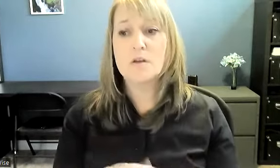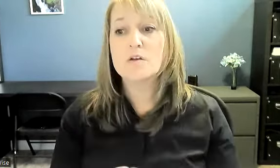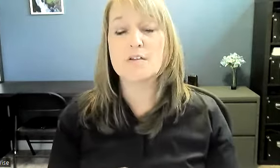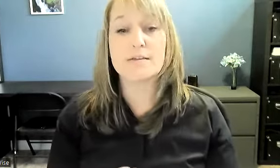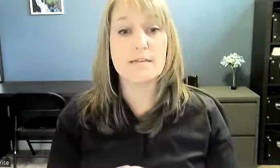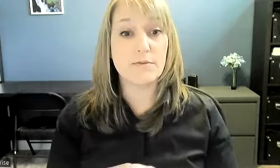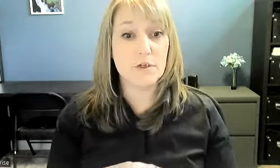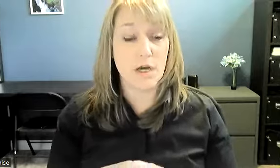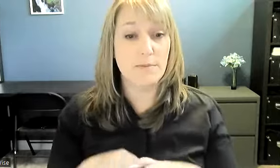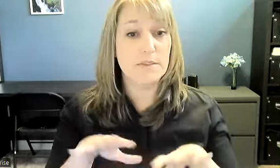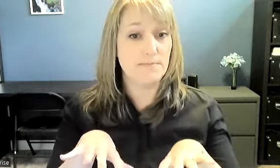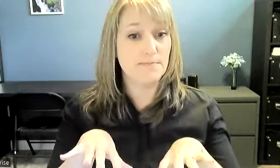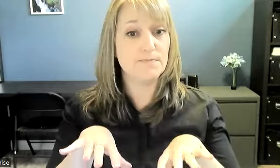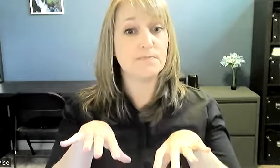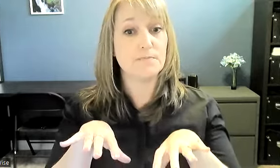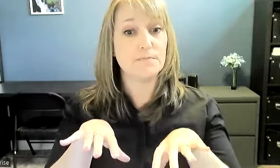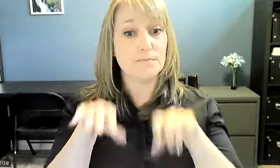So that's the sign for adopt.